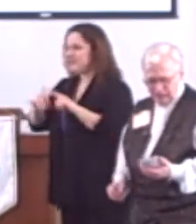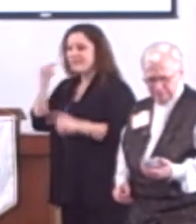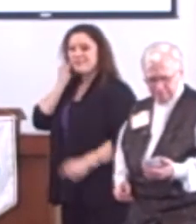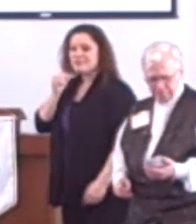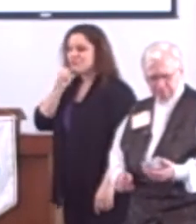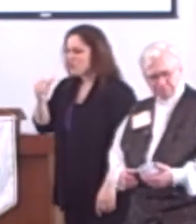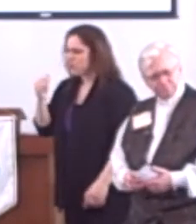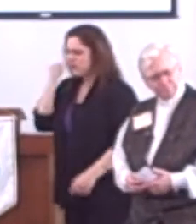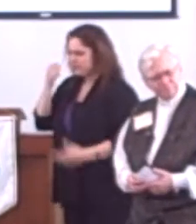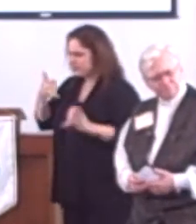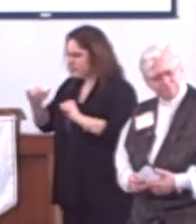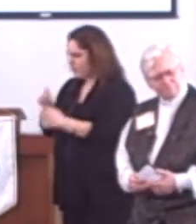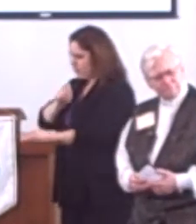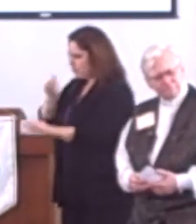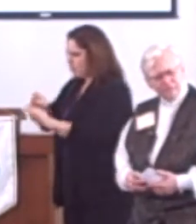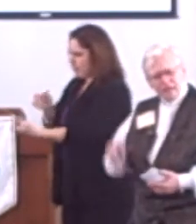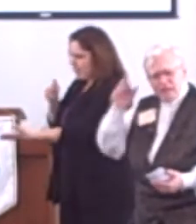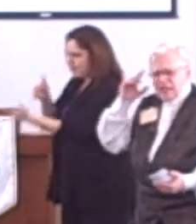of God.